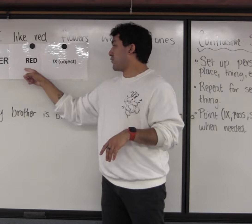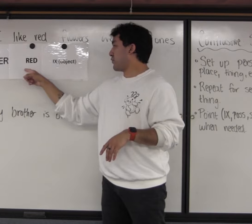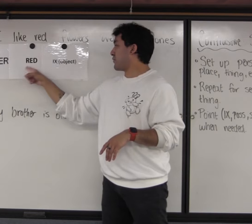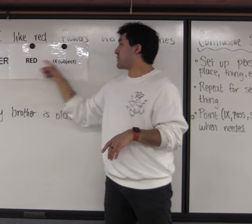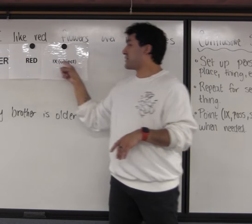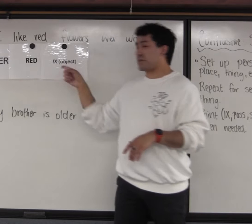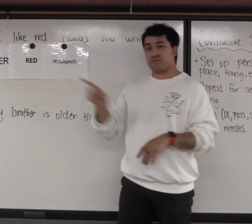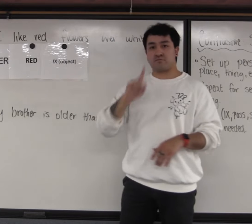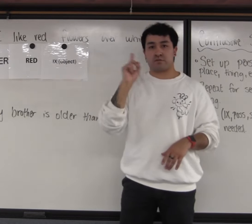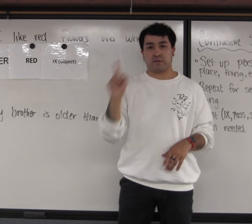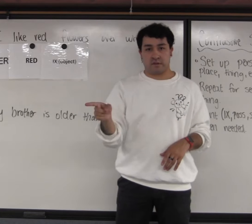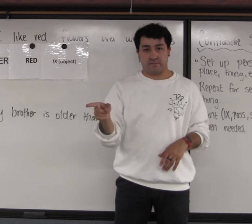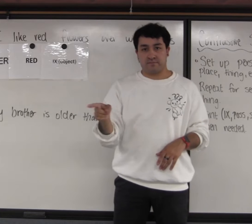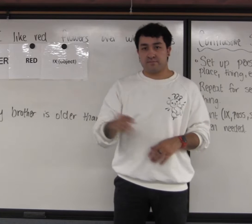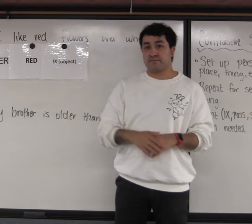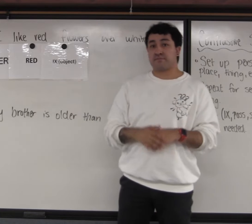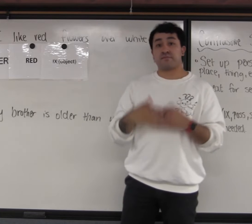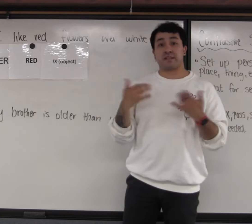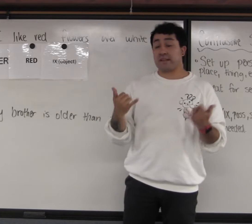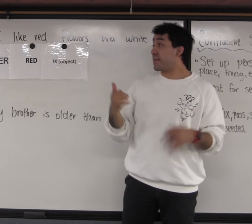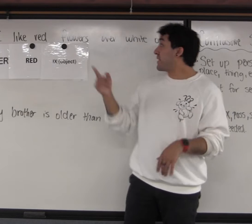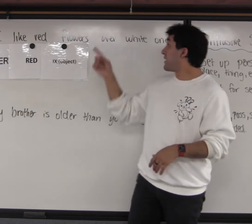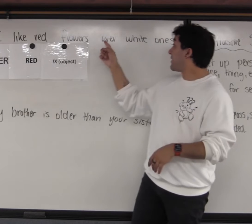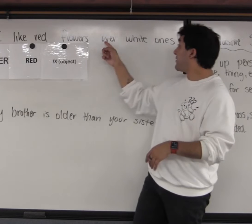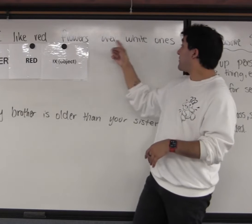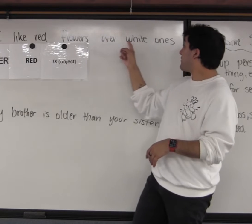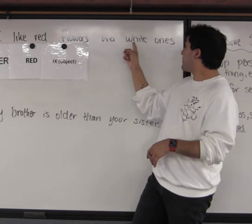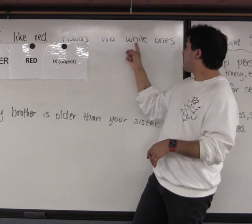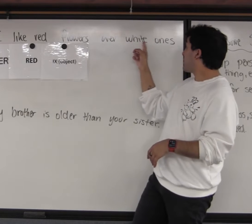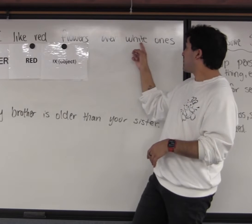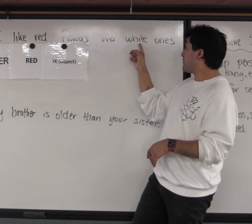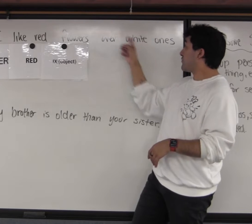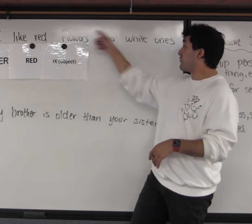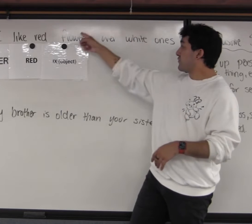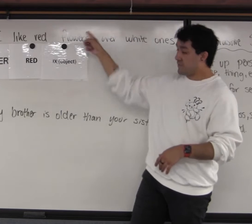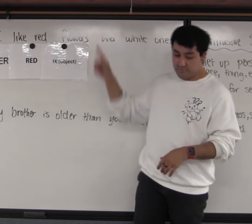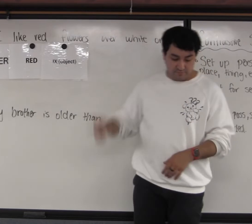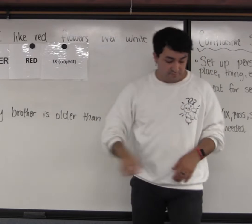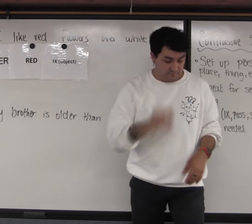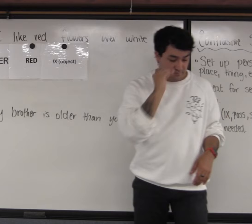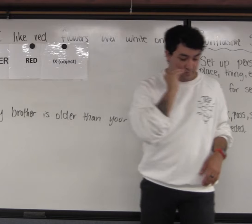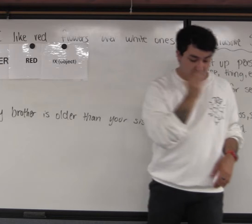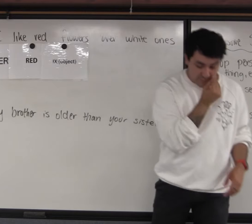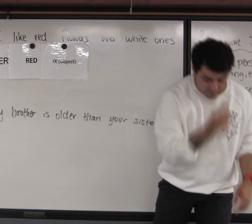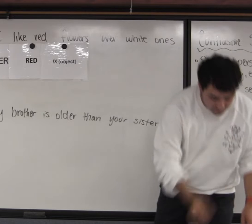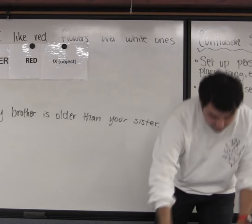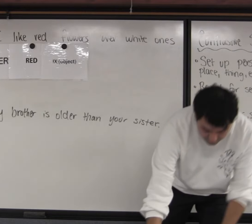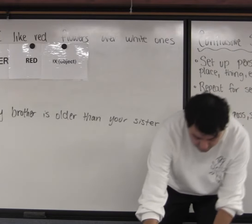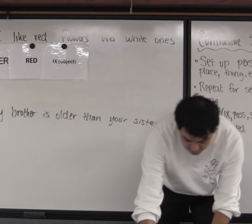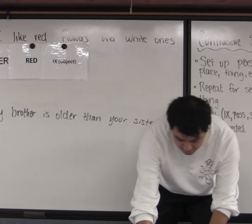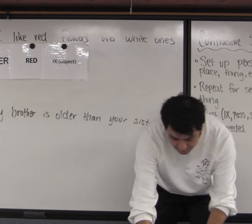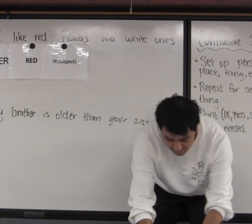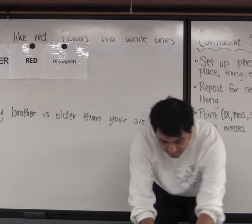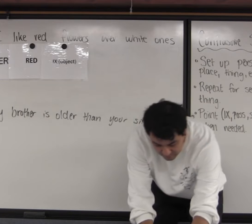for that. So flower, red, set up. Now we have white ones. So we have white flower, so we need flower